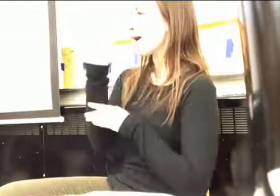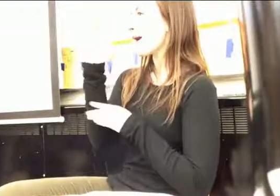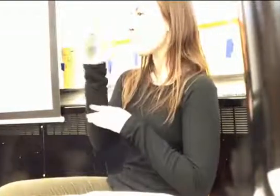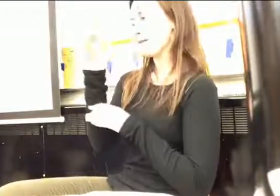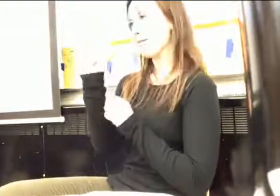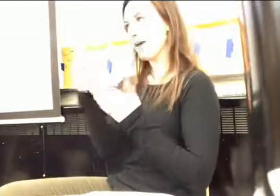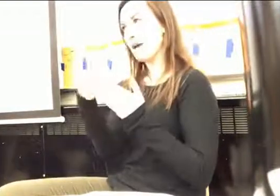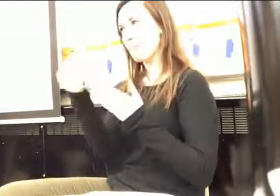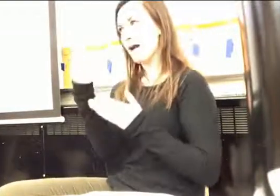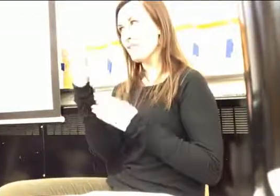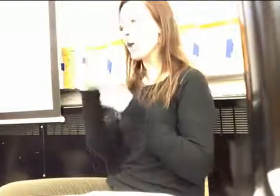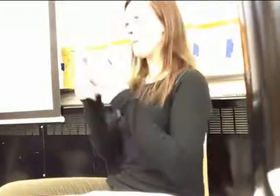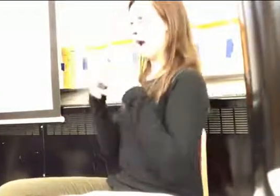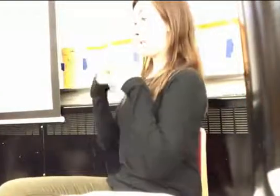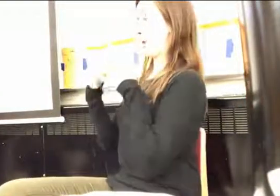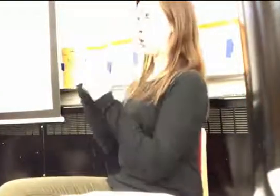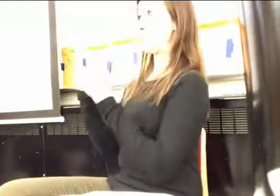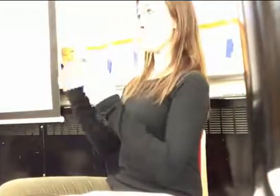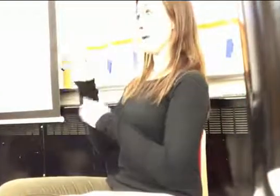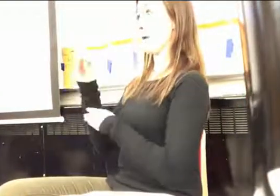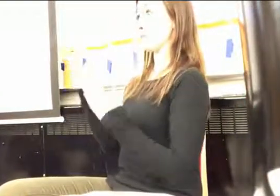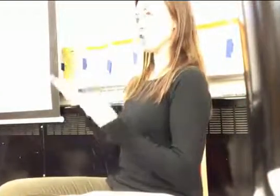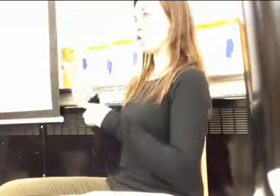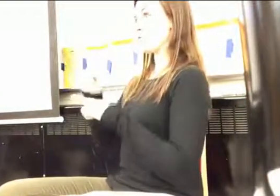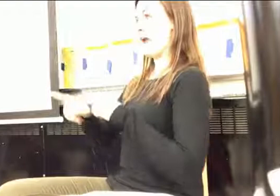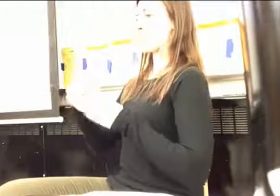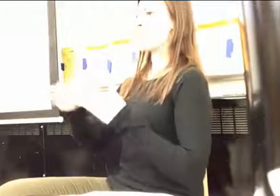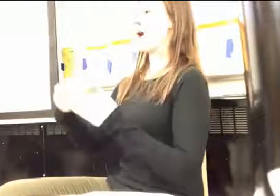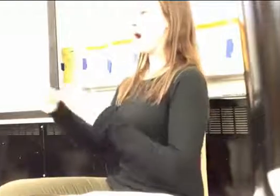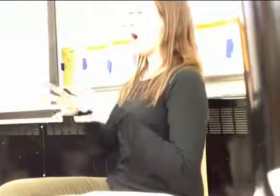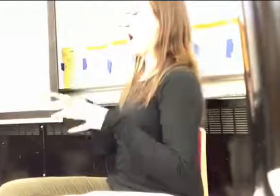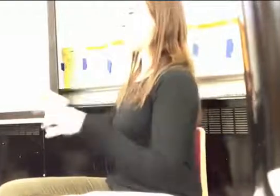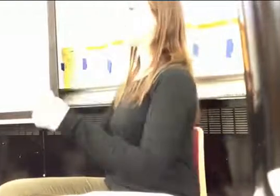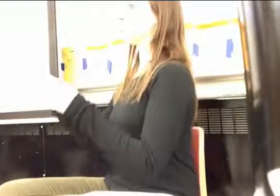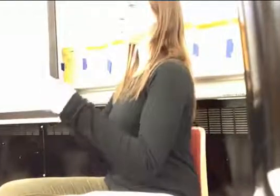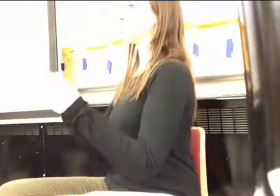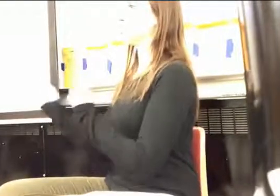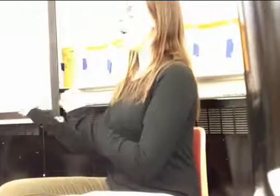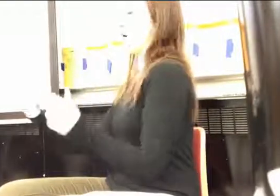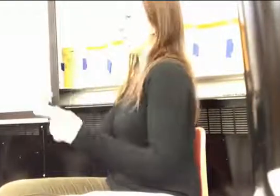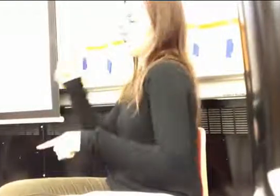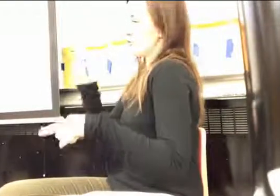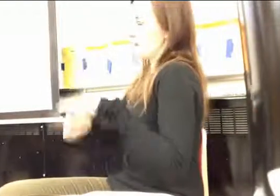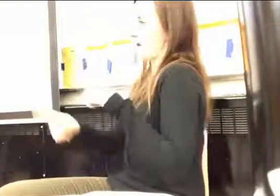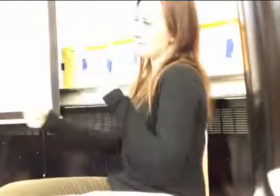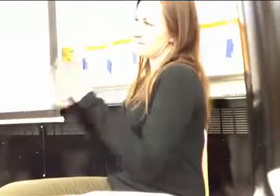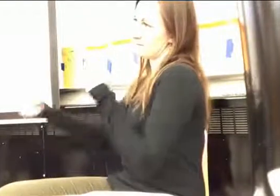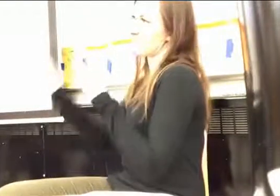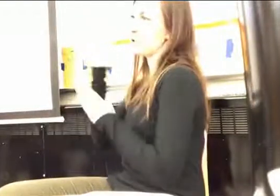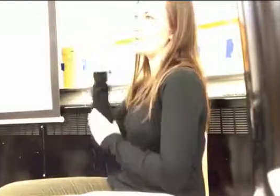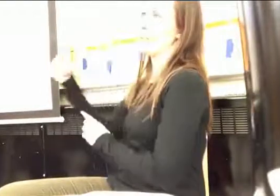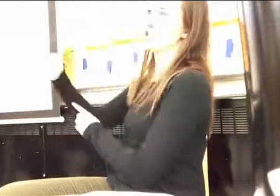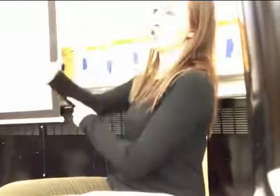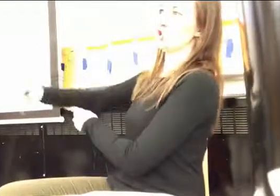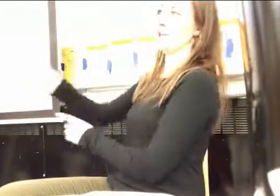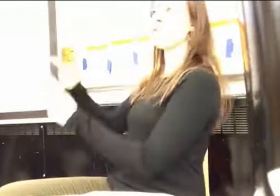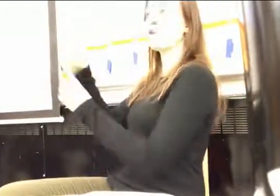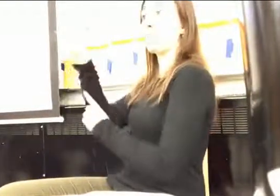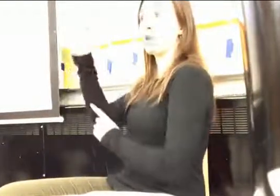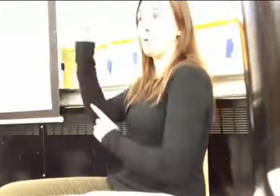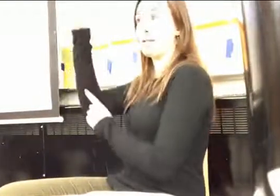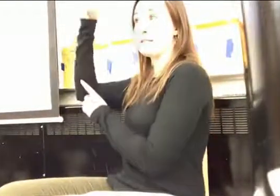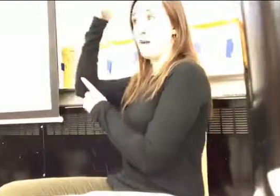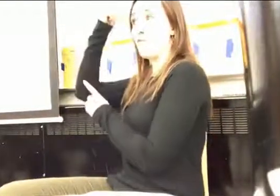United States, you can't monopolize it. So I don't think any companies are going to be buying any of these other big companies because they would monopolize it. It would get turned down by the U.S. government.